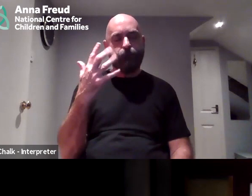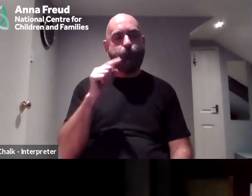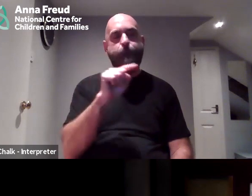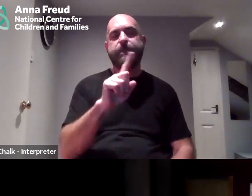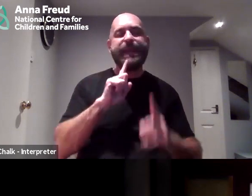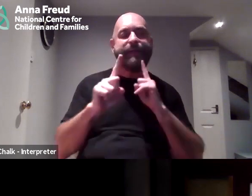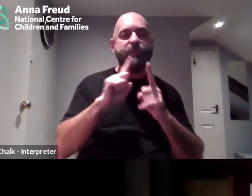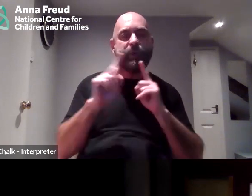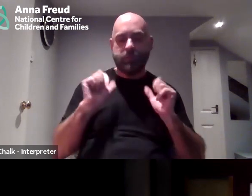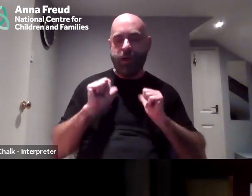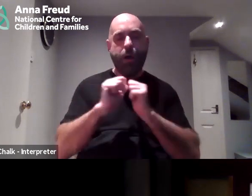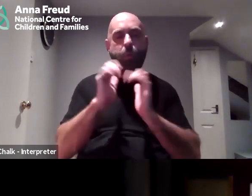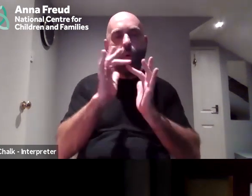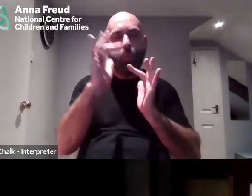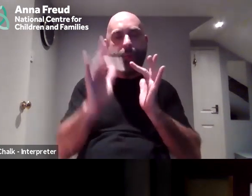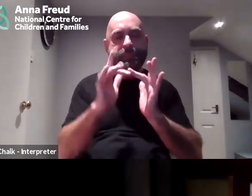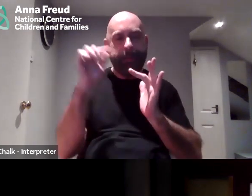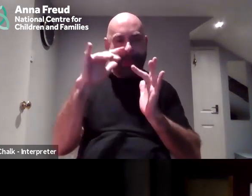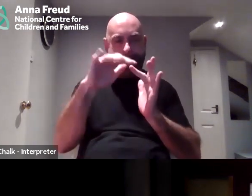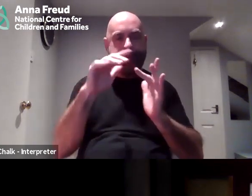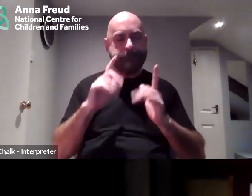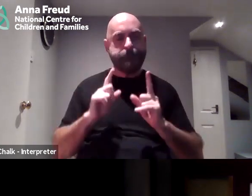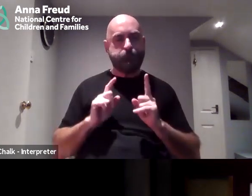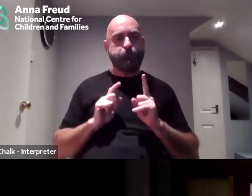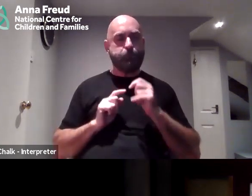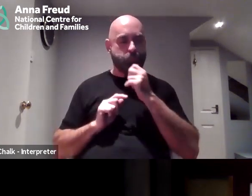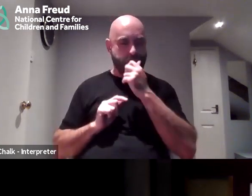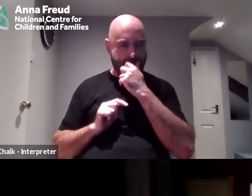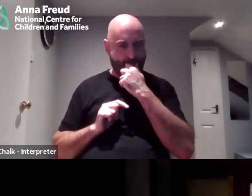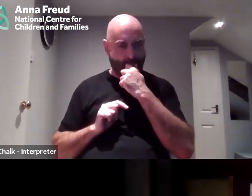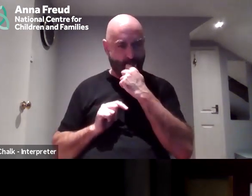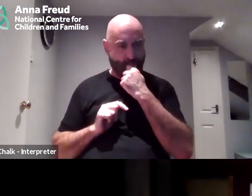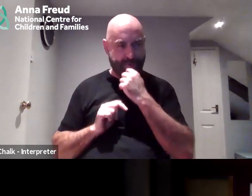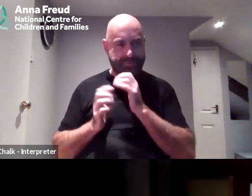The information is on our website, and